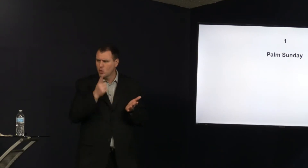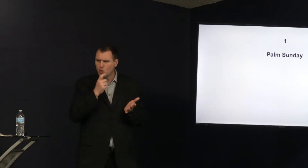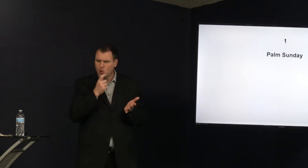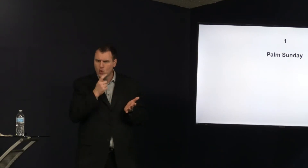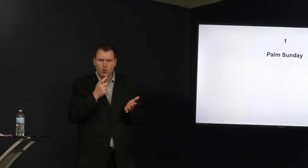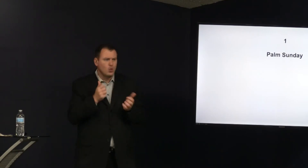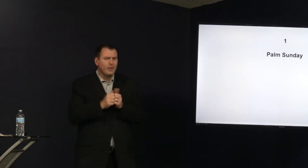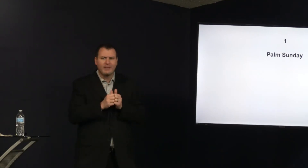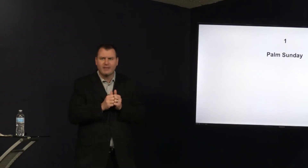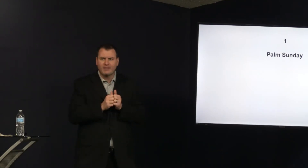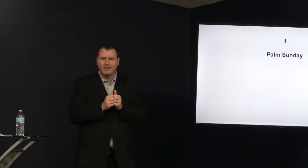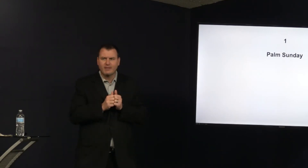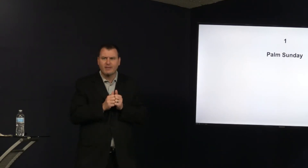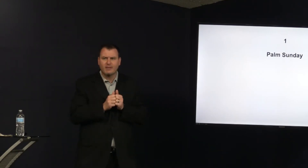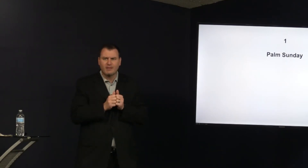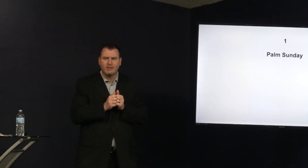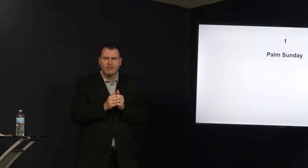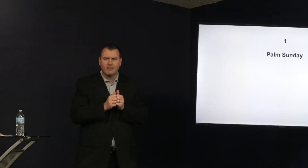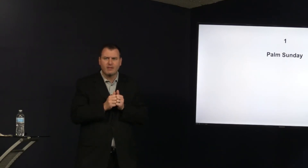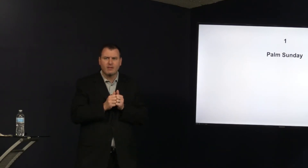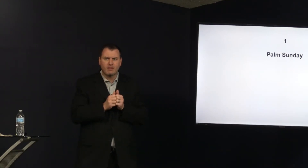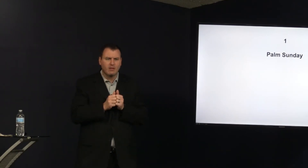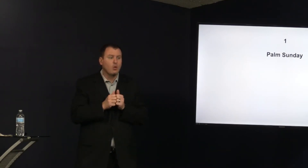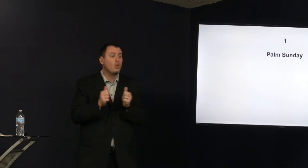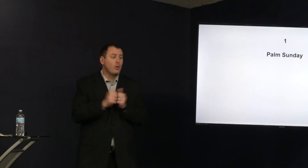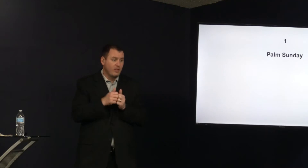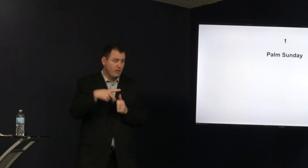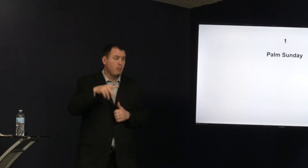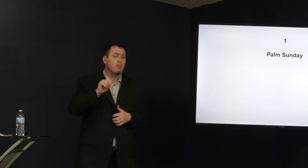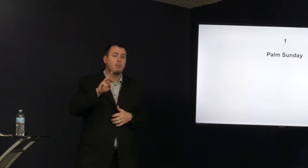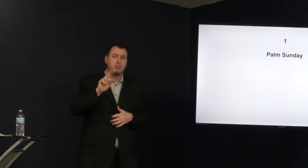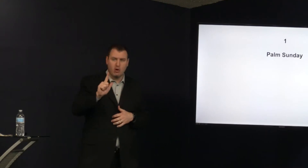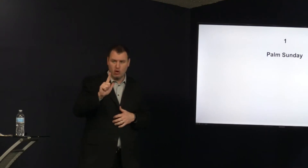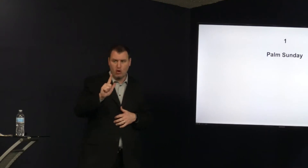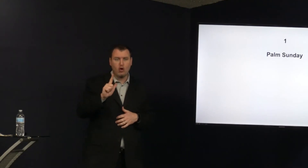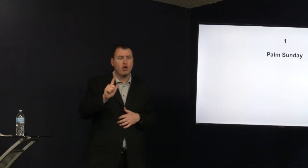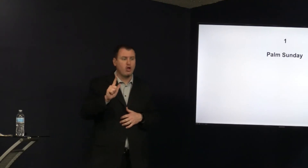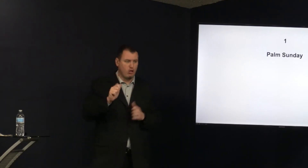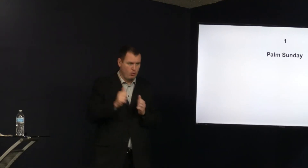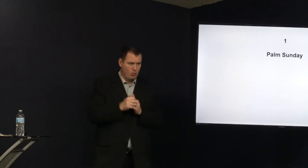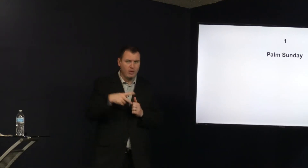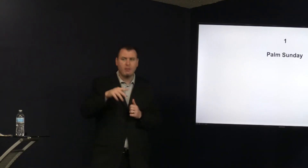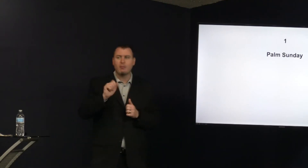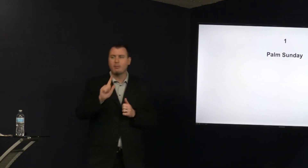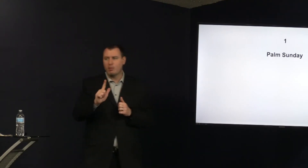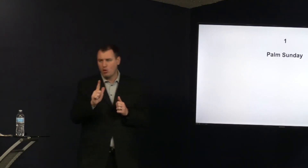Luke was a doctor, okay? Who was he with? He was with Paul.